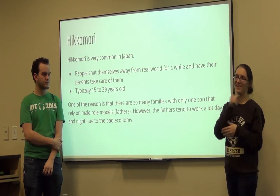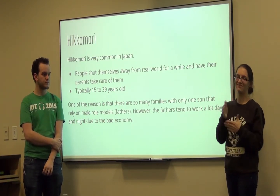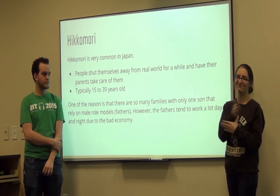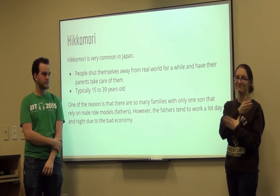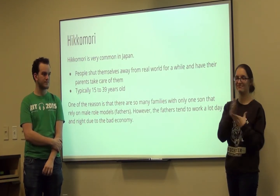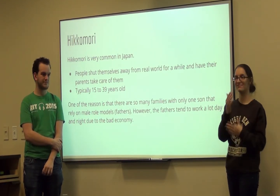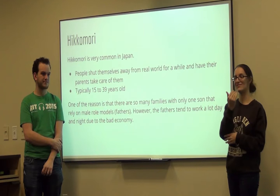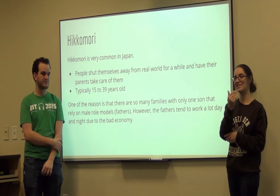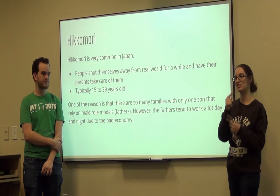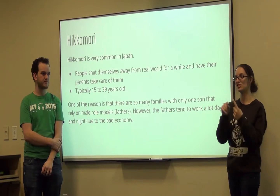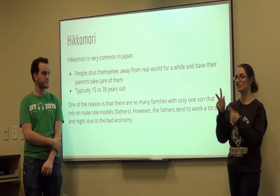in as much.